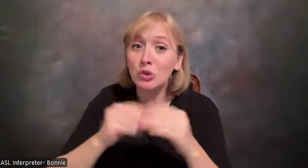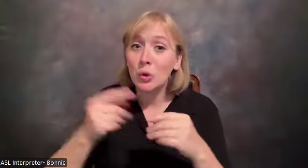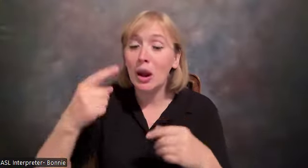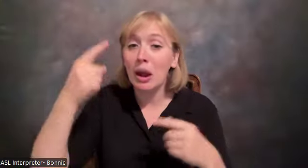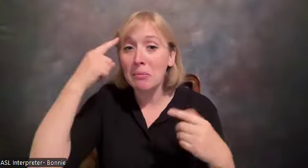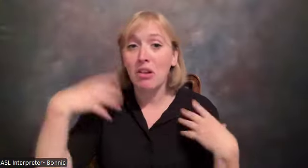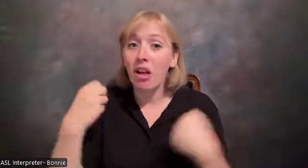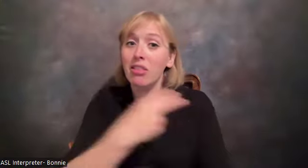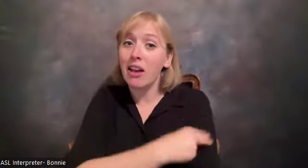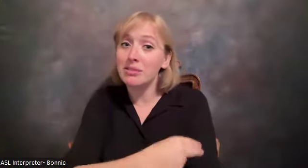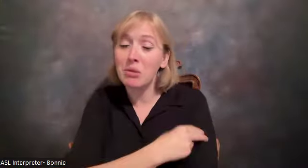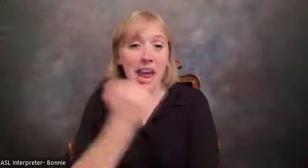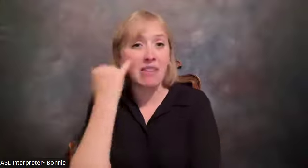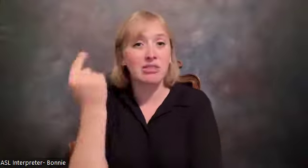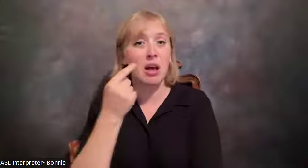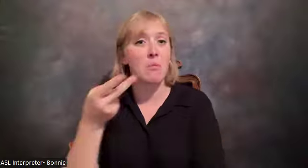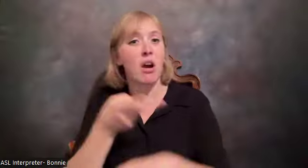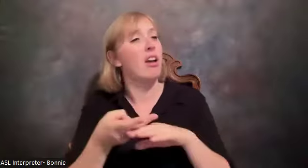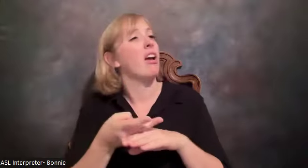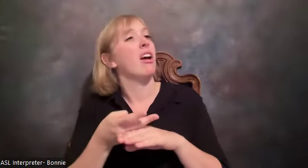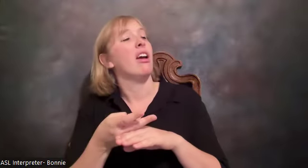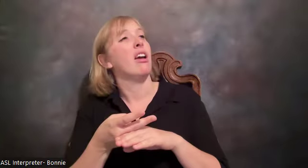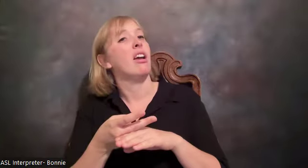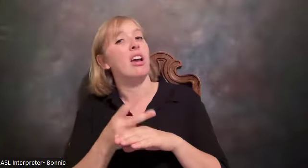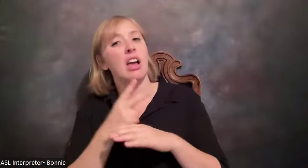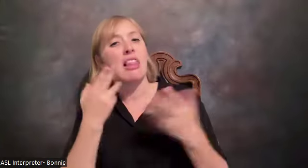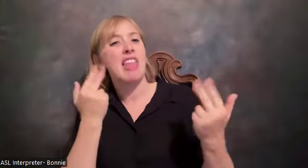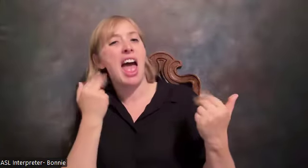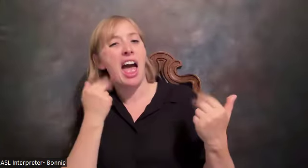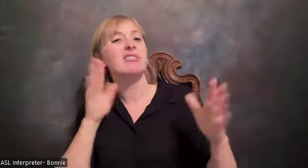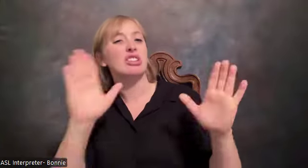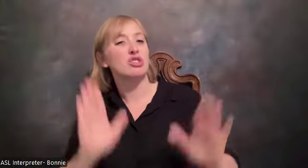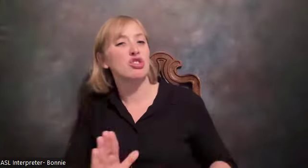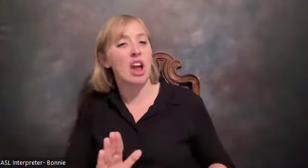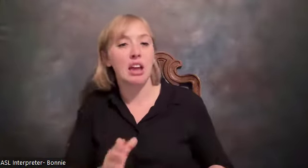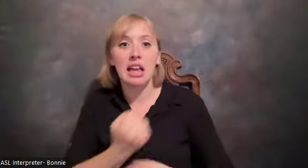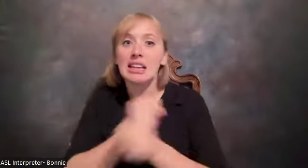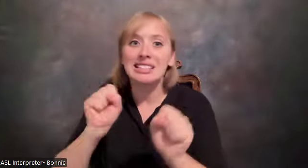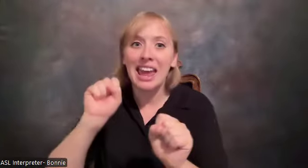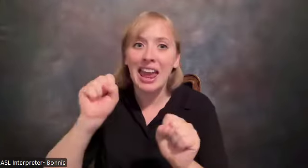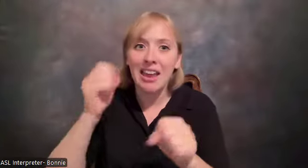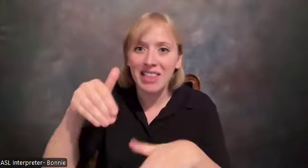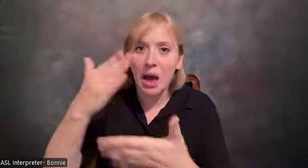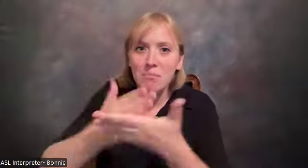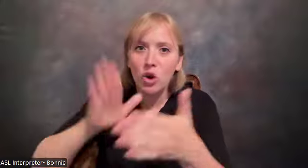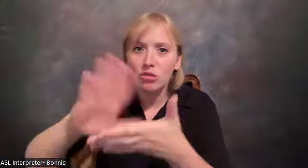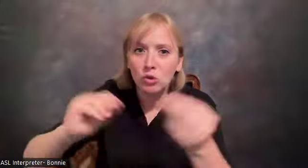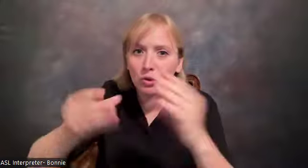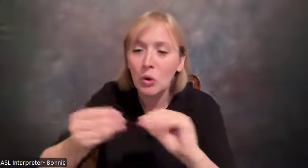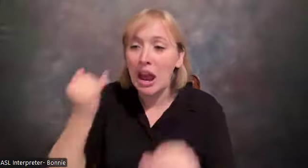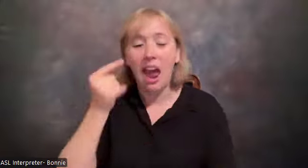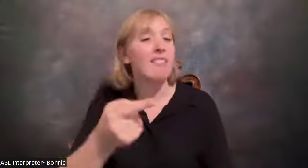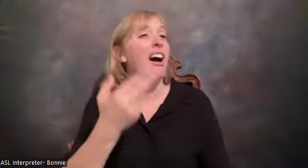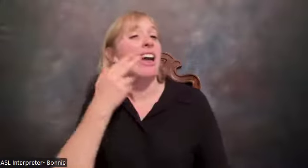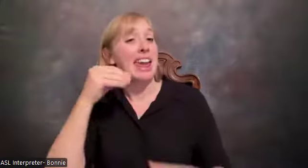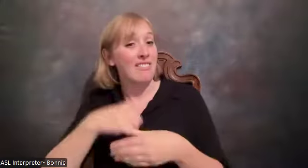guy on the couch at a certain point of your story goes, oh, that was great, save that piece of your story. Because if they like it in